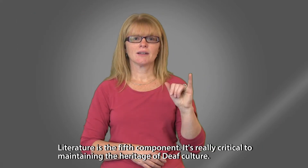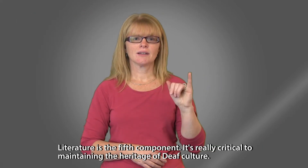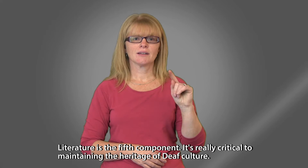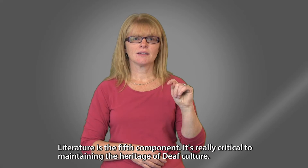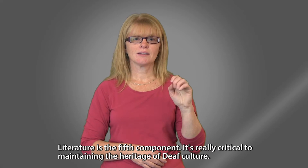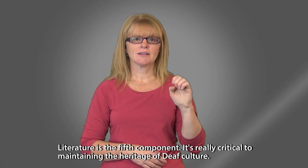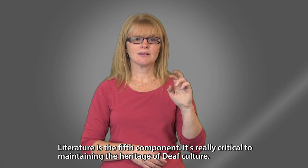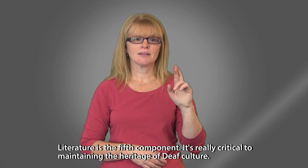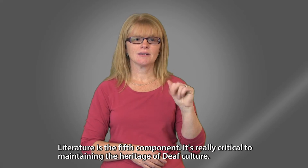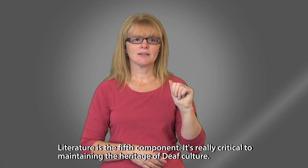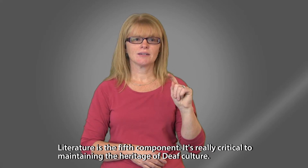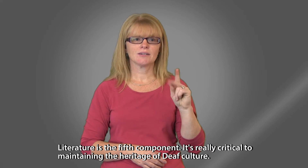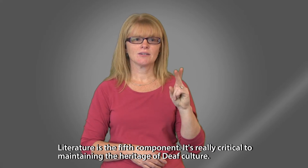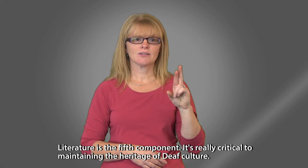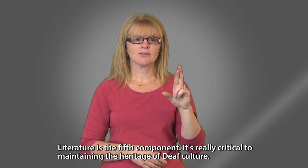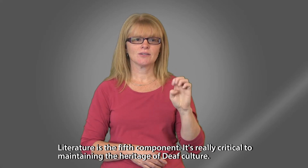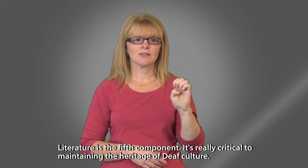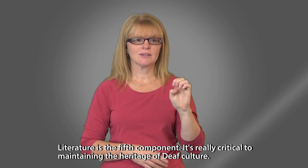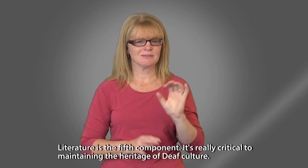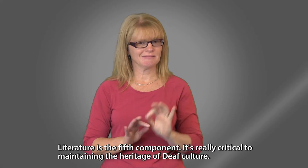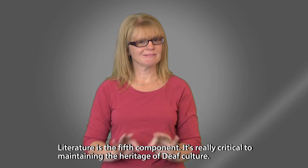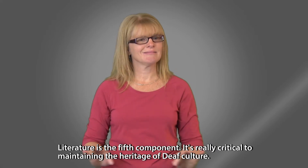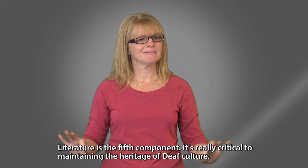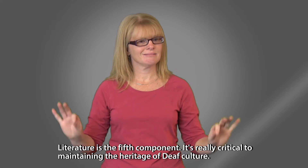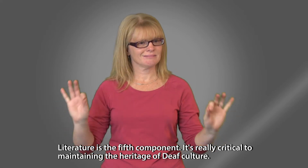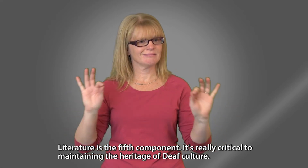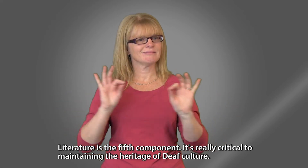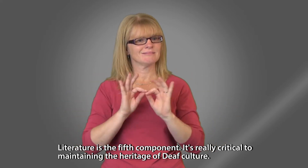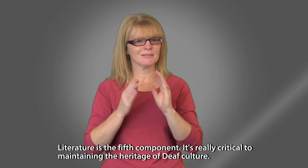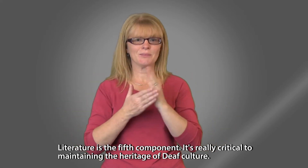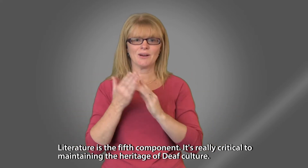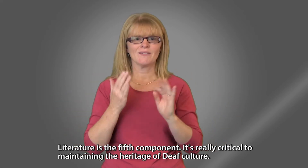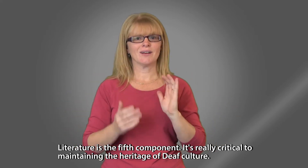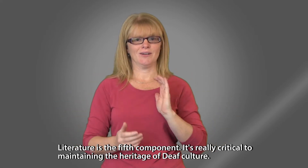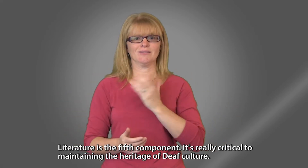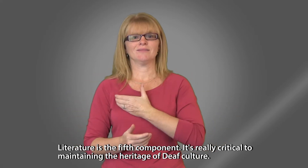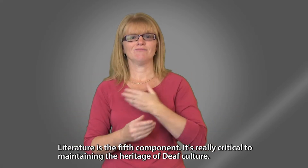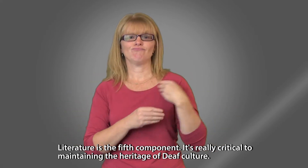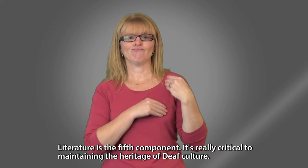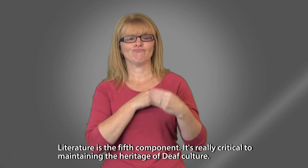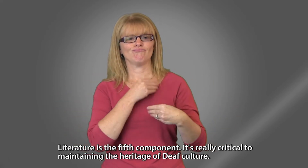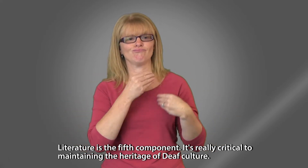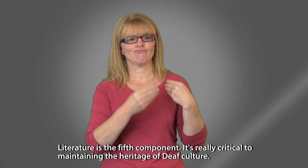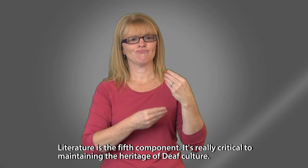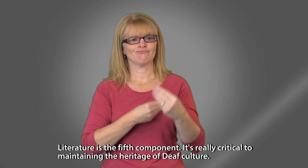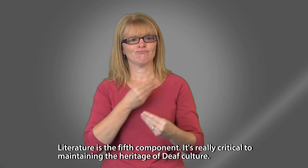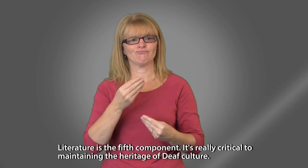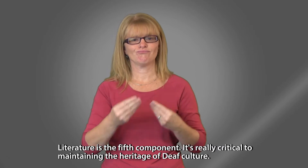Literature is the fifth component. It's really critical to maintaining the heritage of deaf culture.